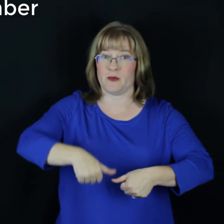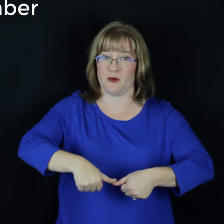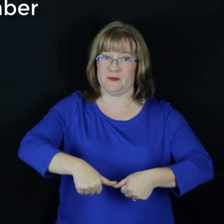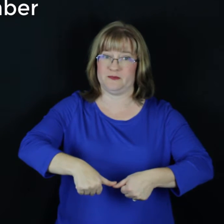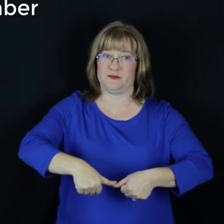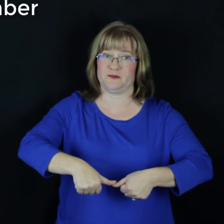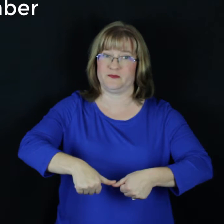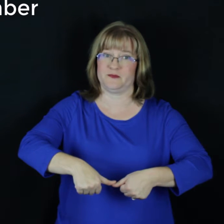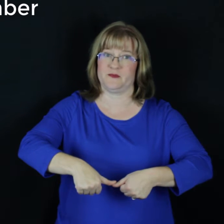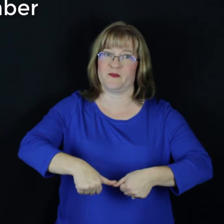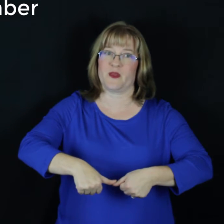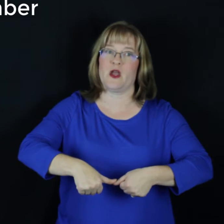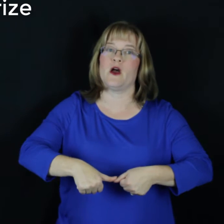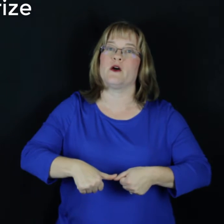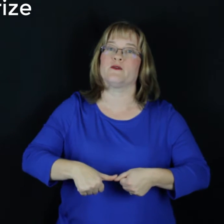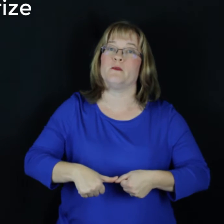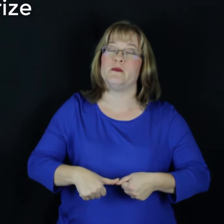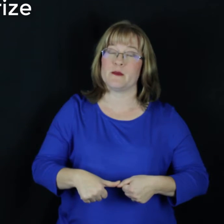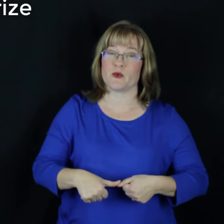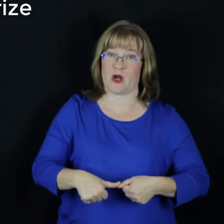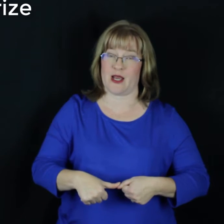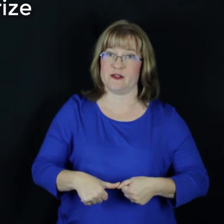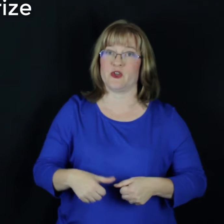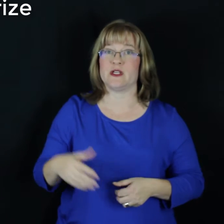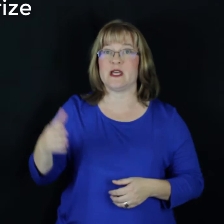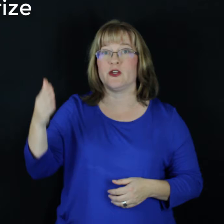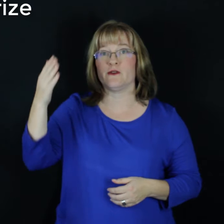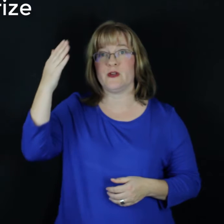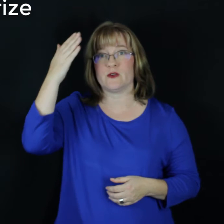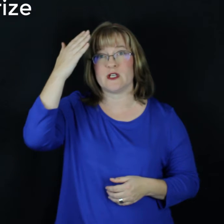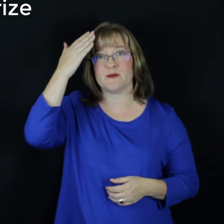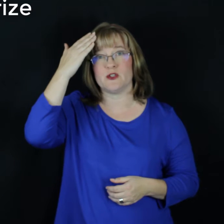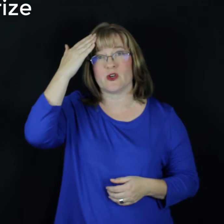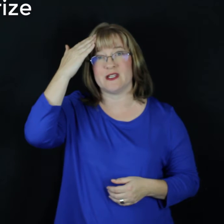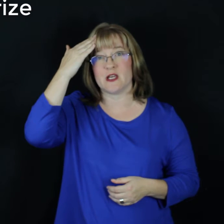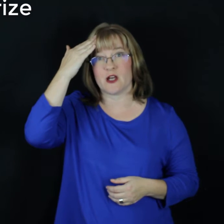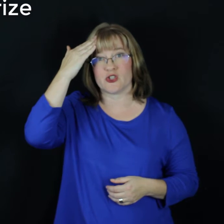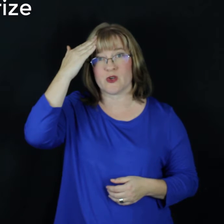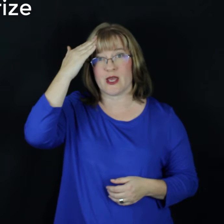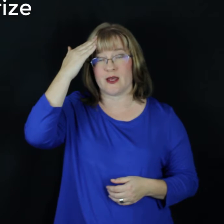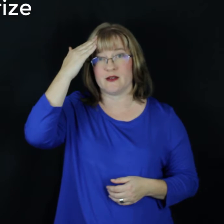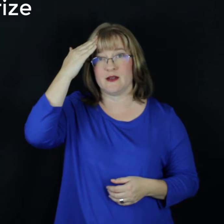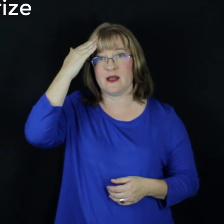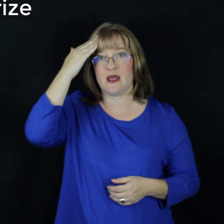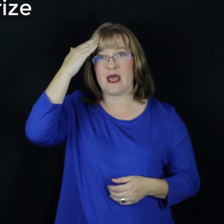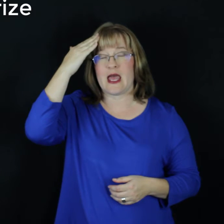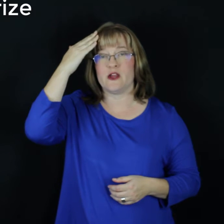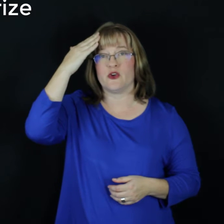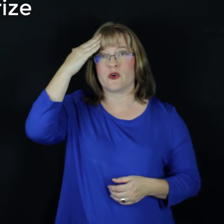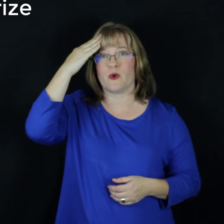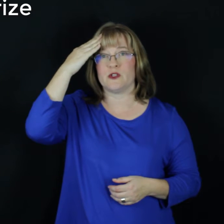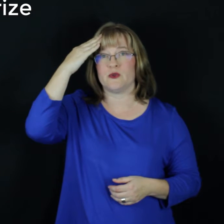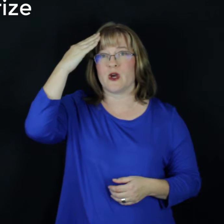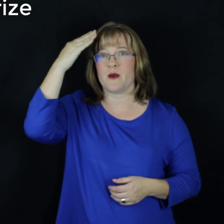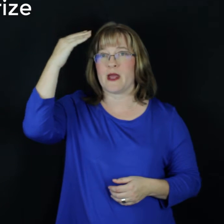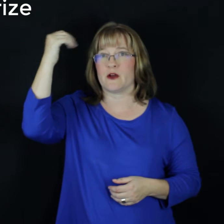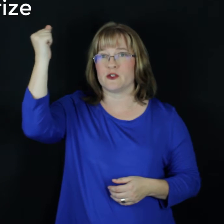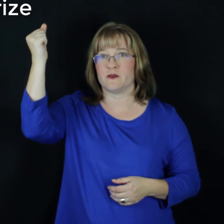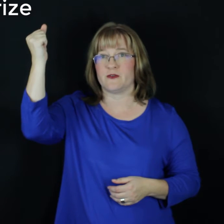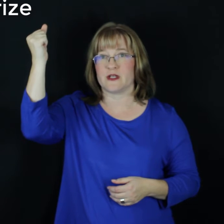remember. For memorize, you're going to take your fingertips and you're going to touch your head and you're going to come out to a